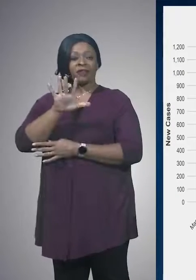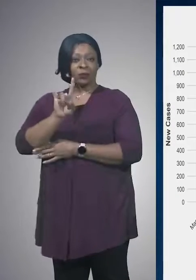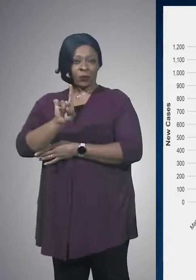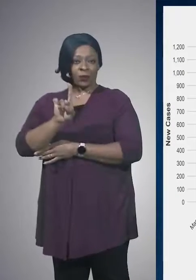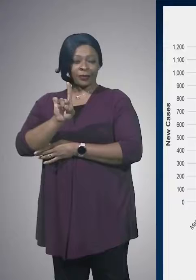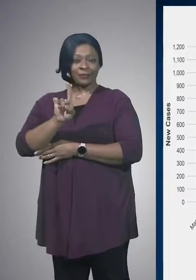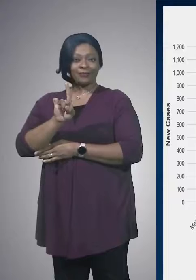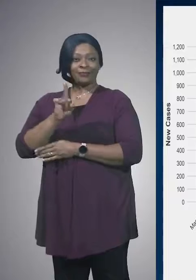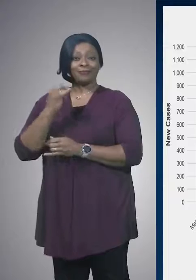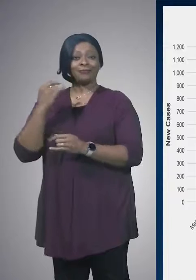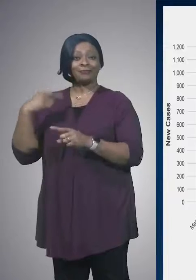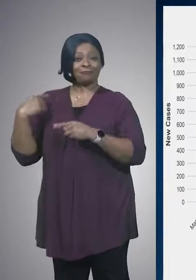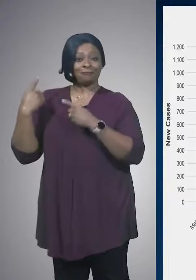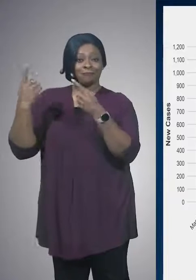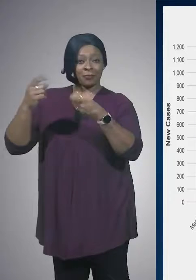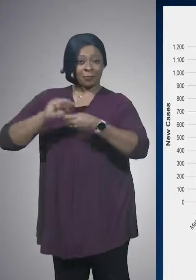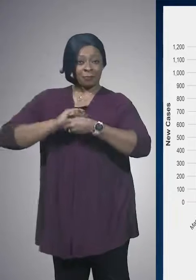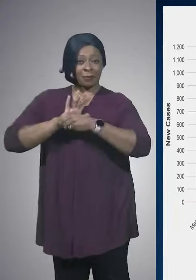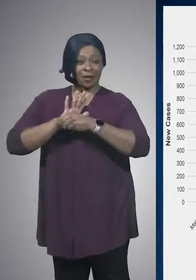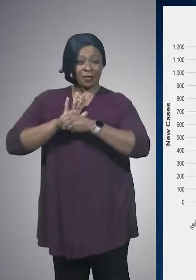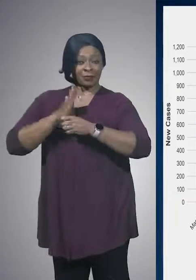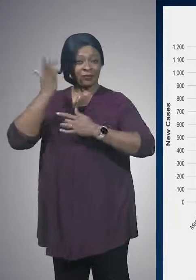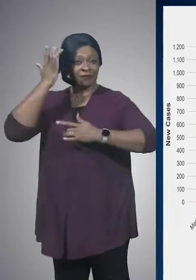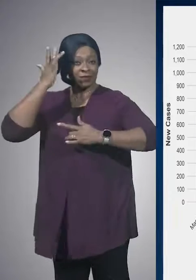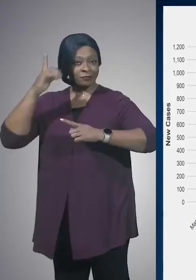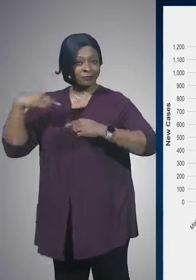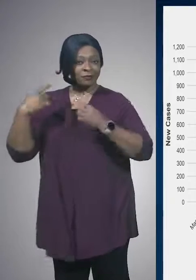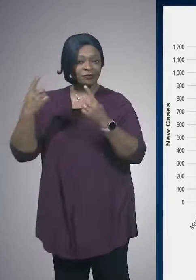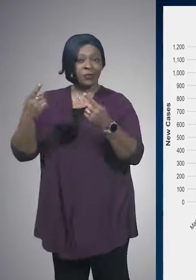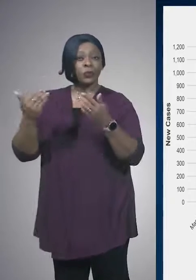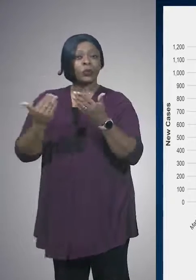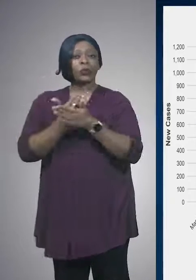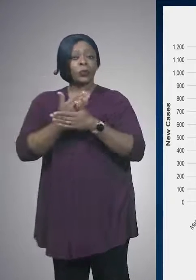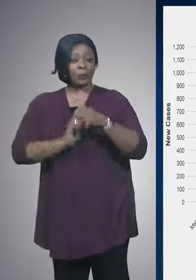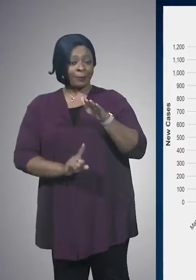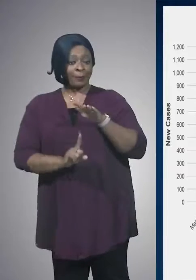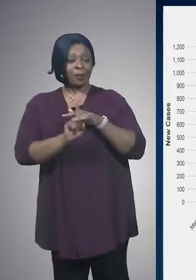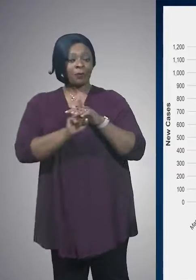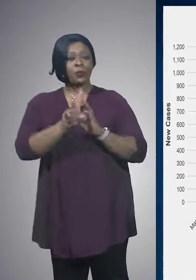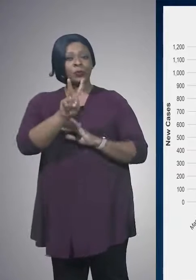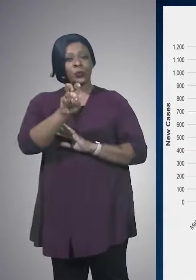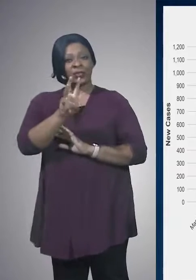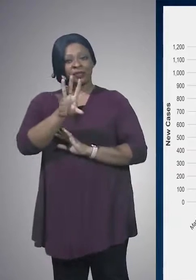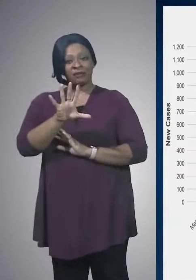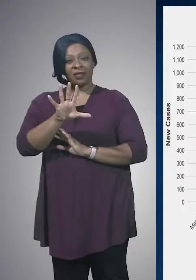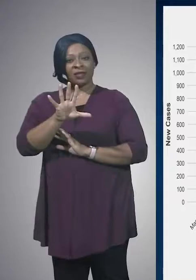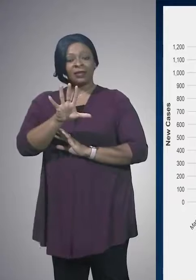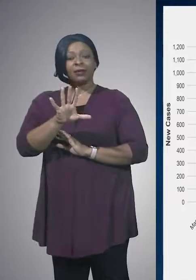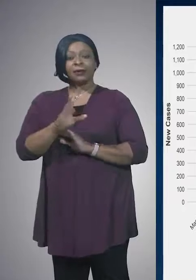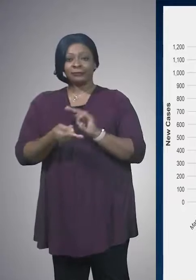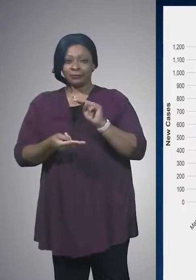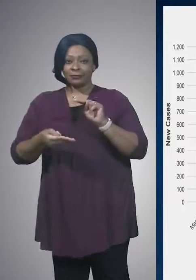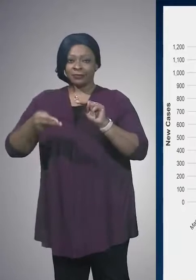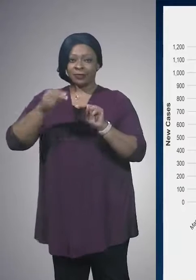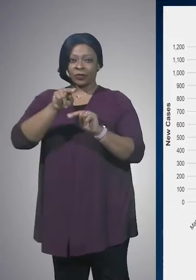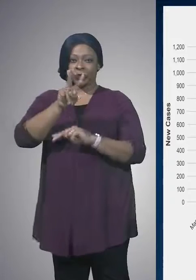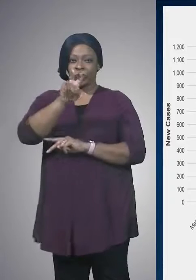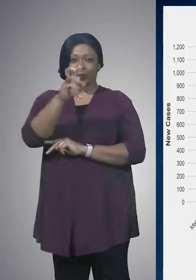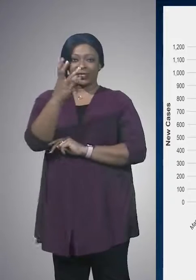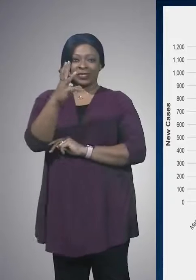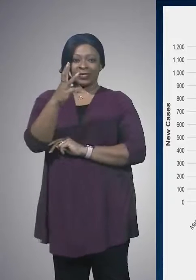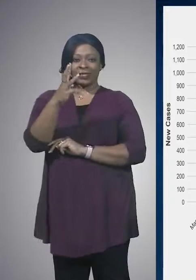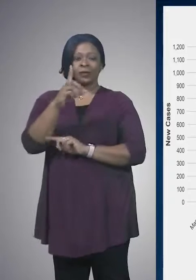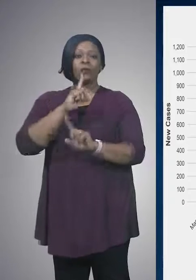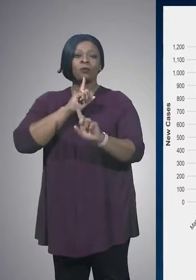151,851 over the course of the pandemic. New cases reported today, 265. That is up from 216